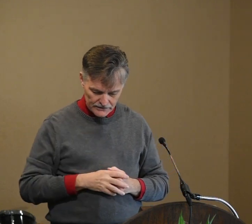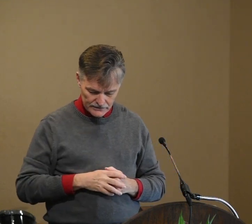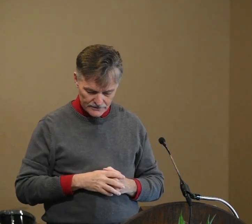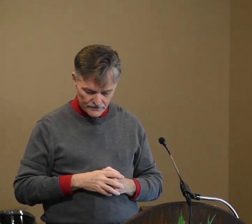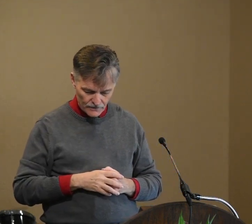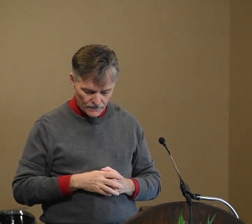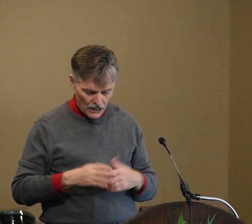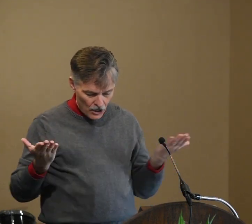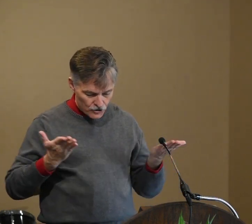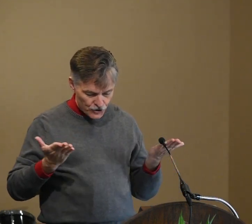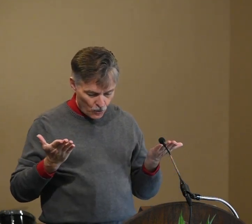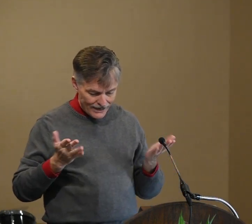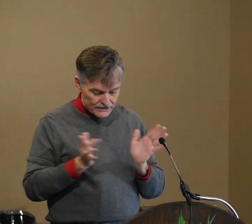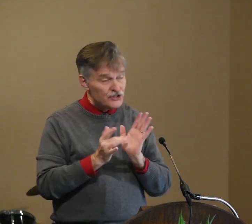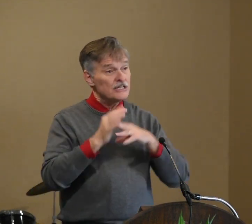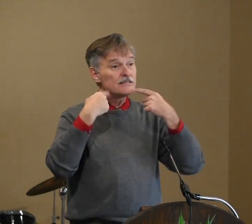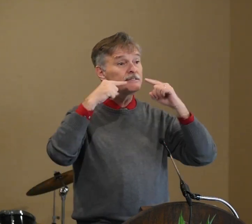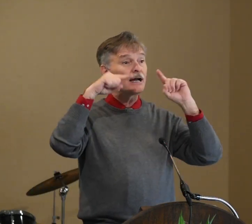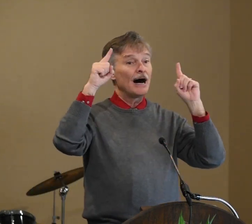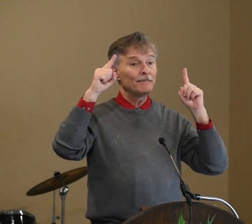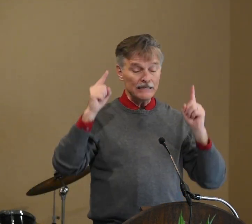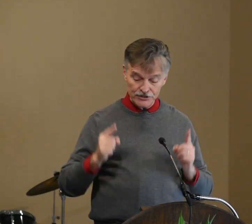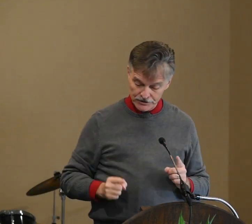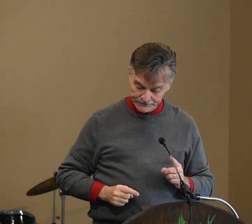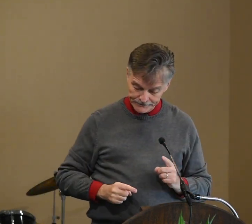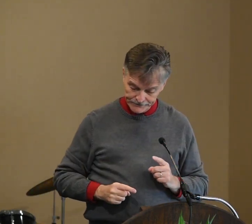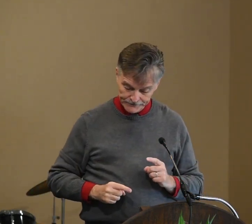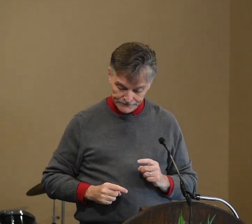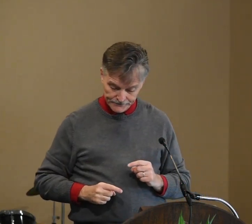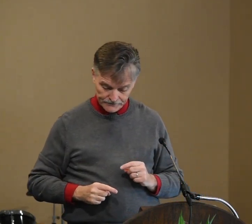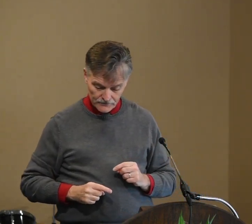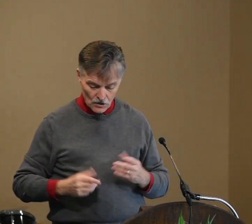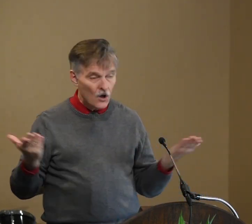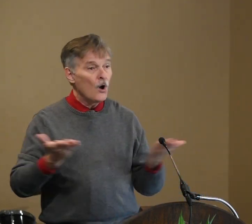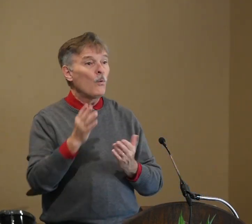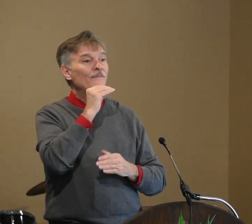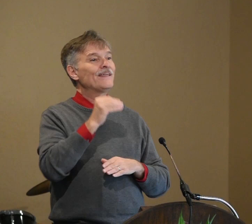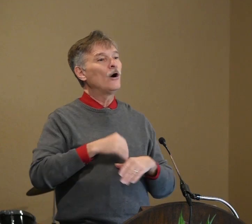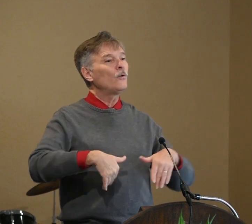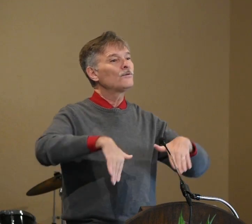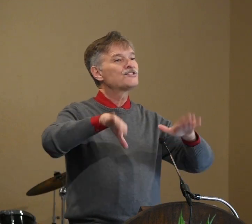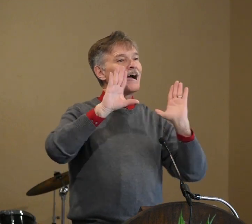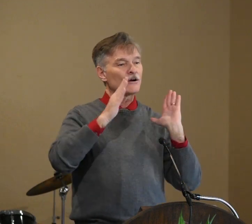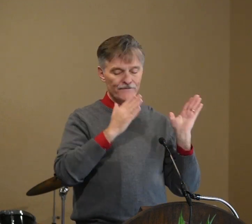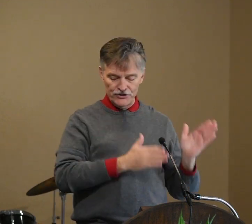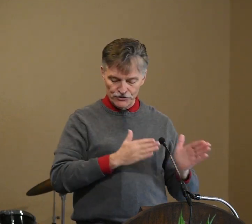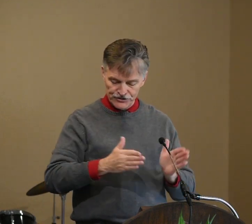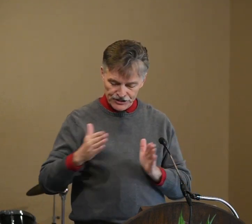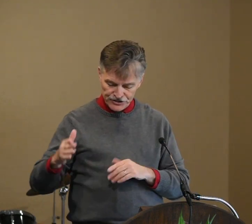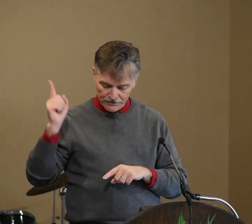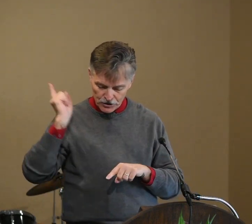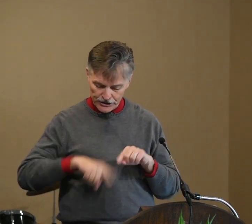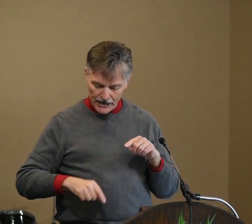disobedience? So what did Jesus accomplish? What the old sacrificial system could